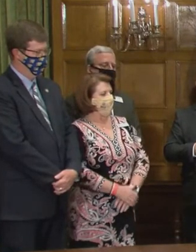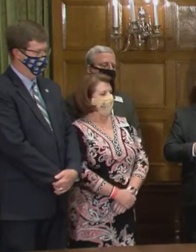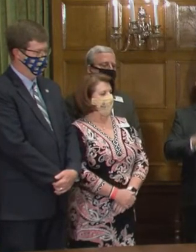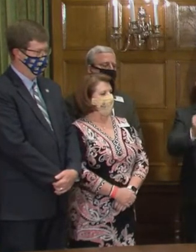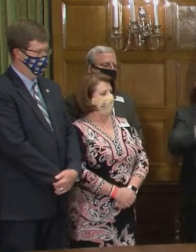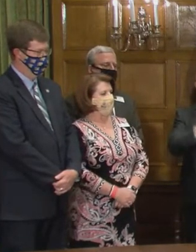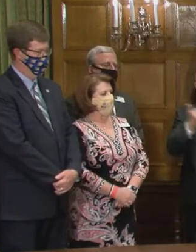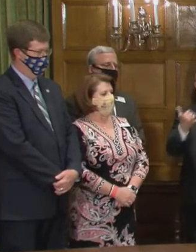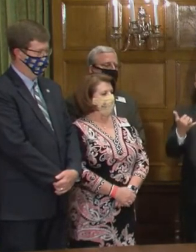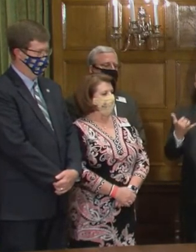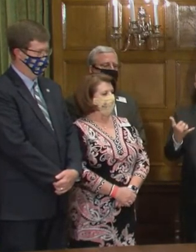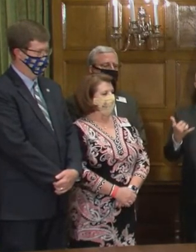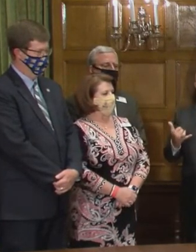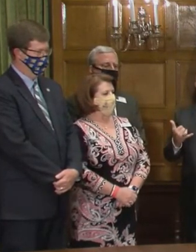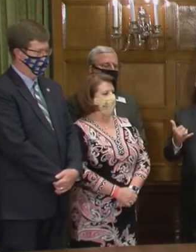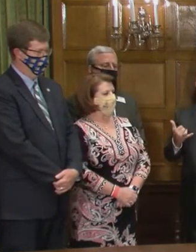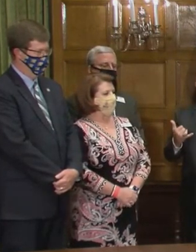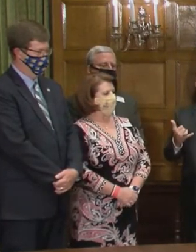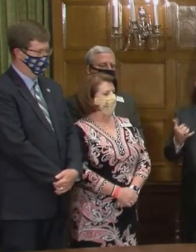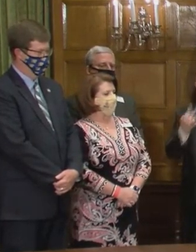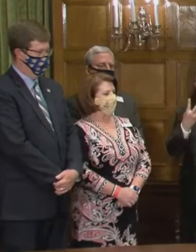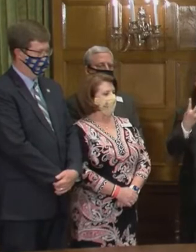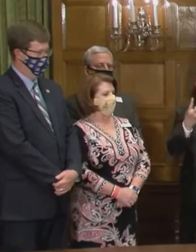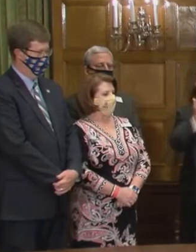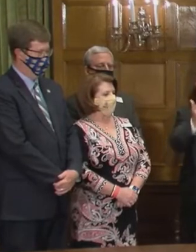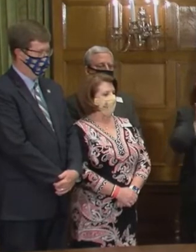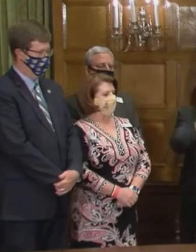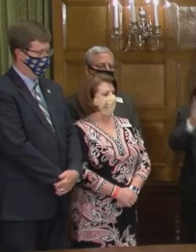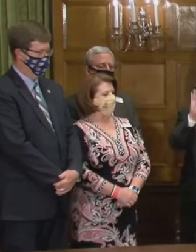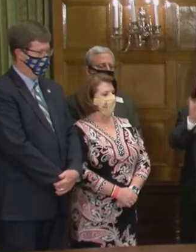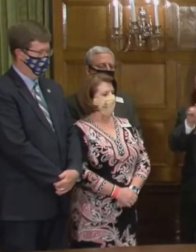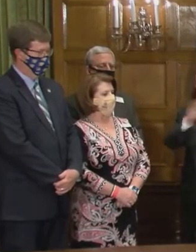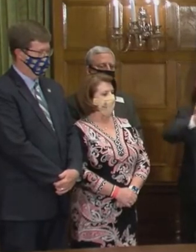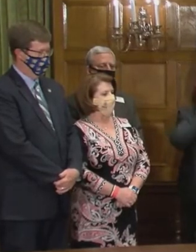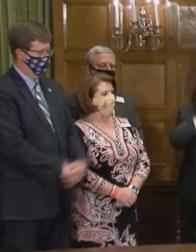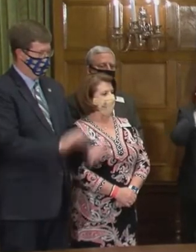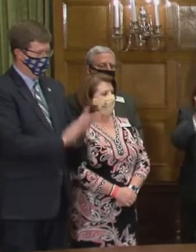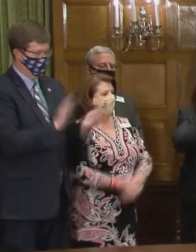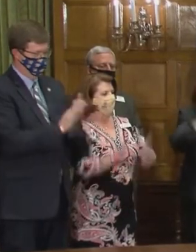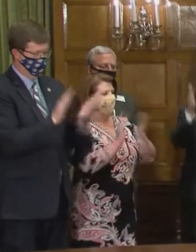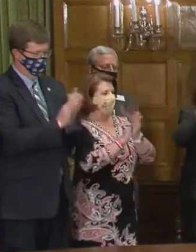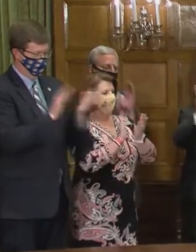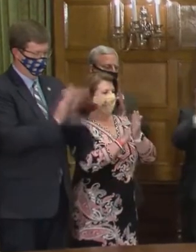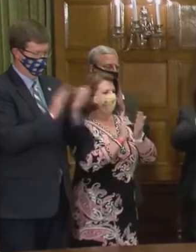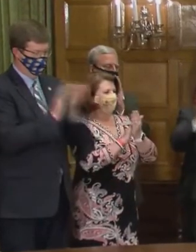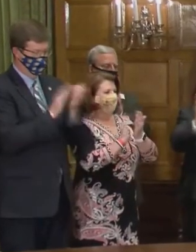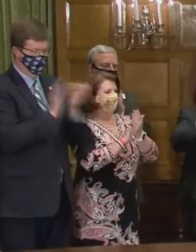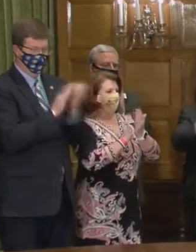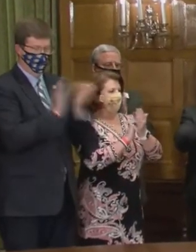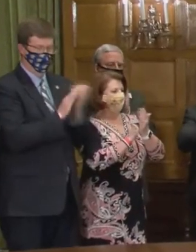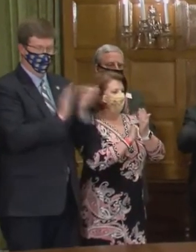And with that, these two laws, these two bills become law. Let's give it a round of applause.